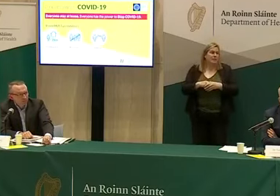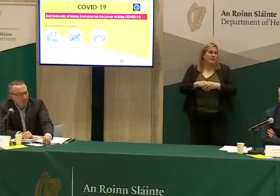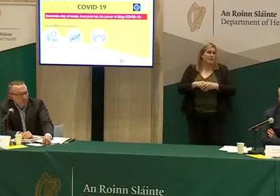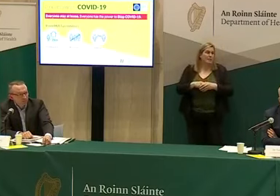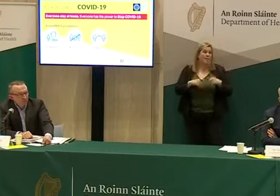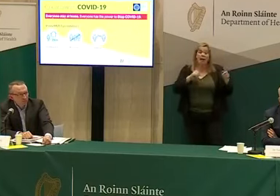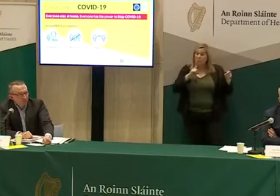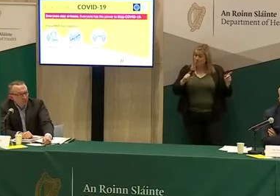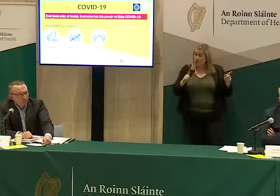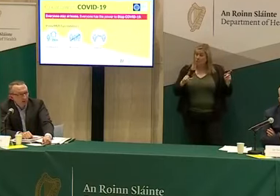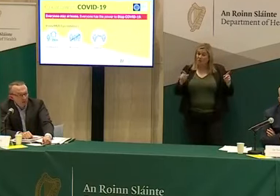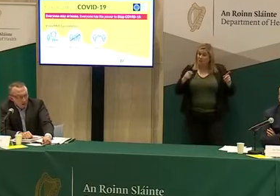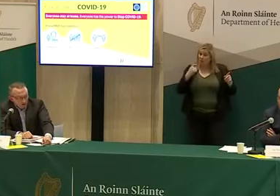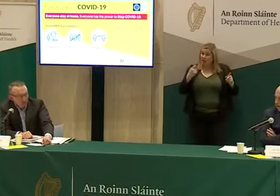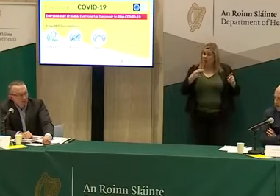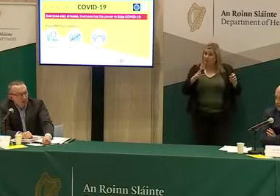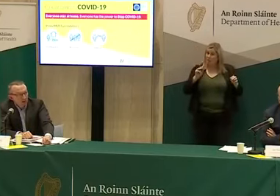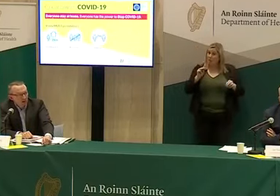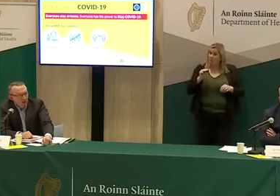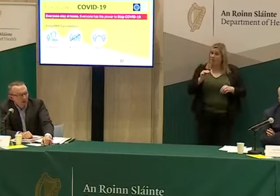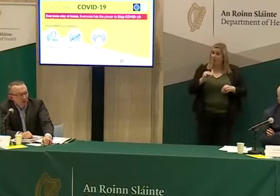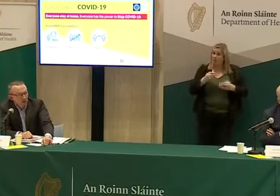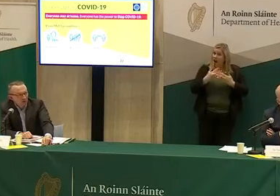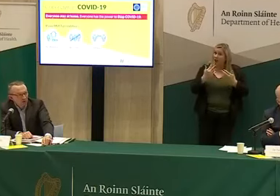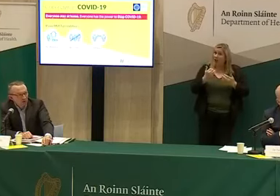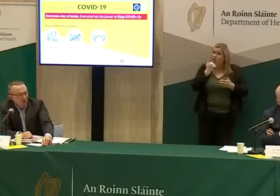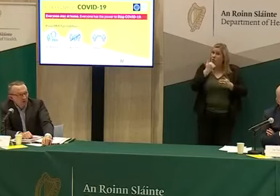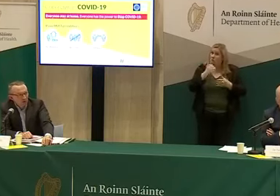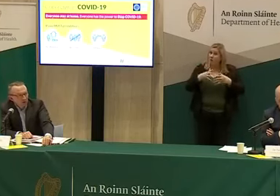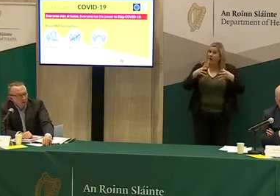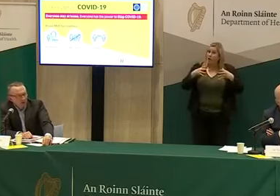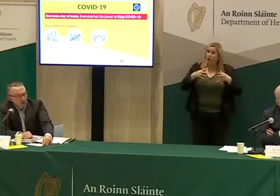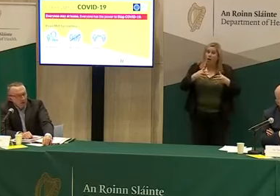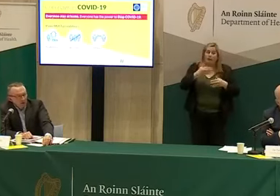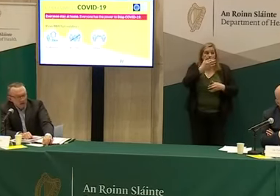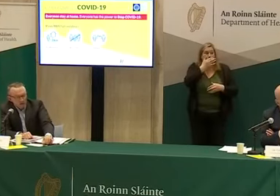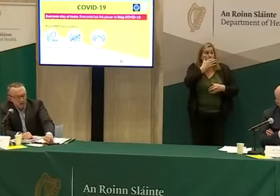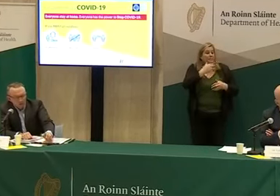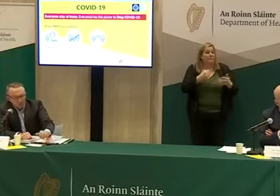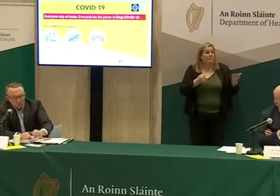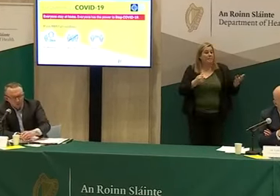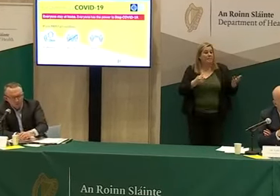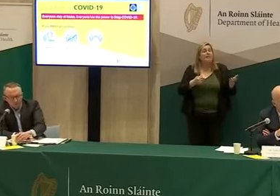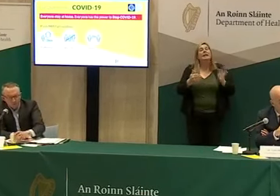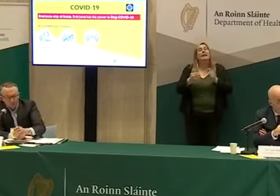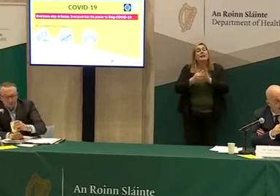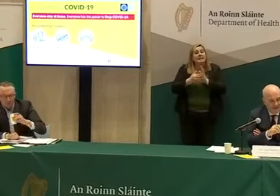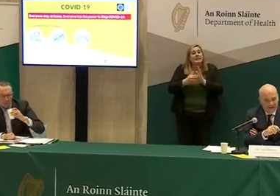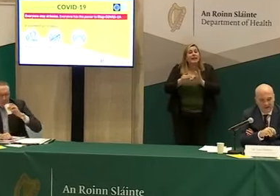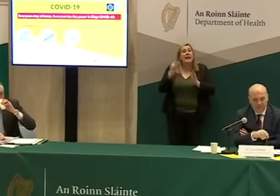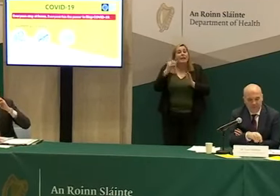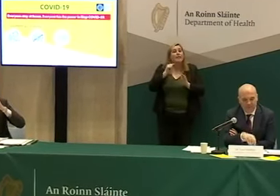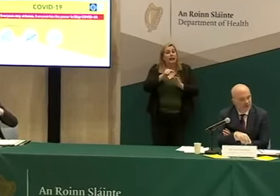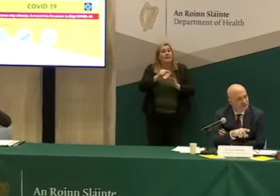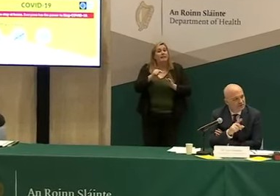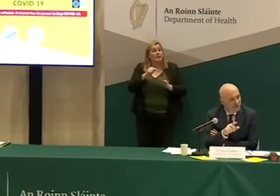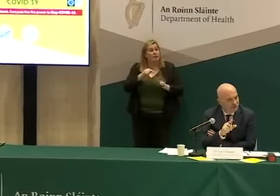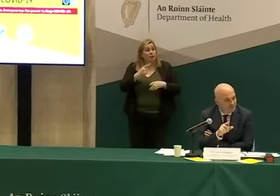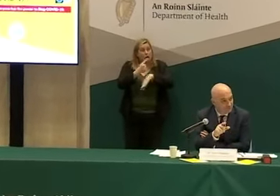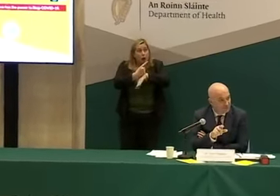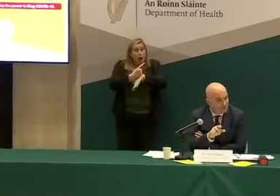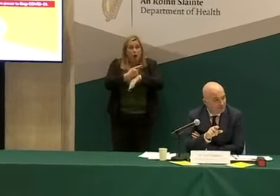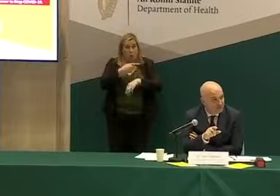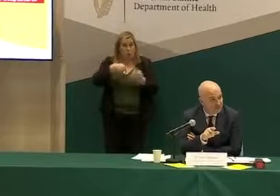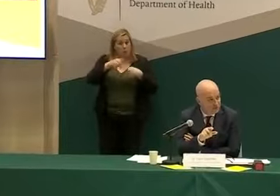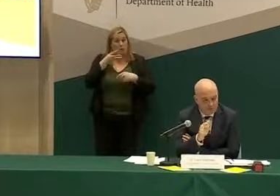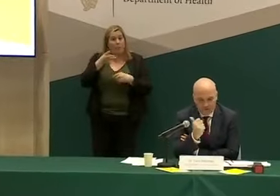isn't it? Is that what you're saying, though, that it may have? Yes, it is of course possible. If it is a possibility, we're going to detect it, because we have a